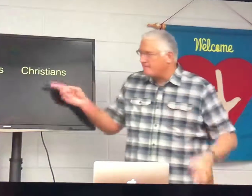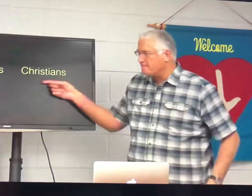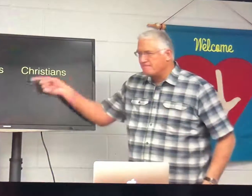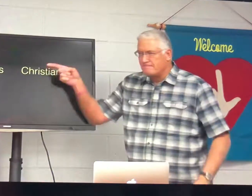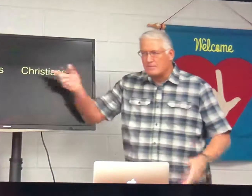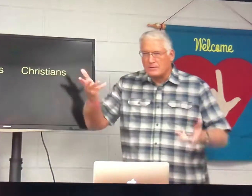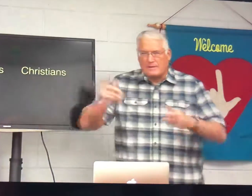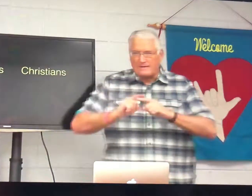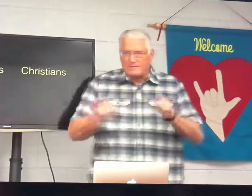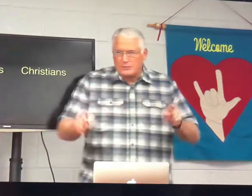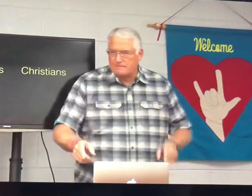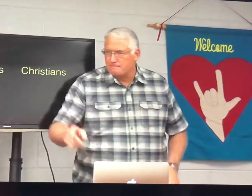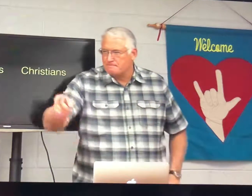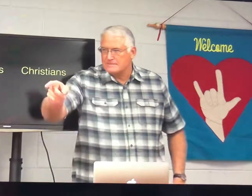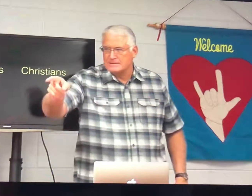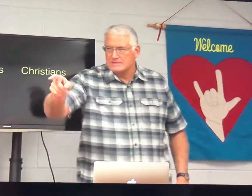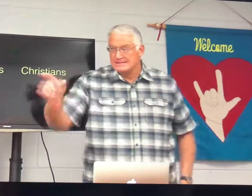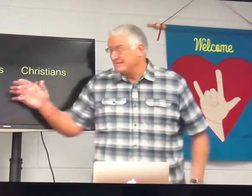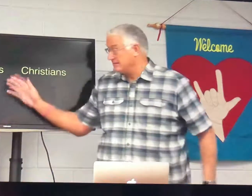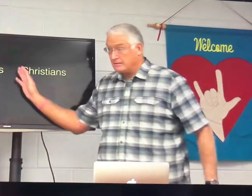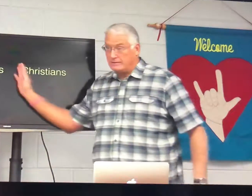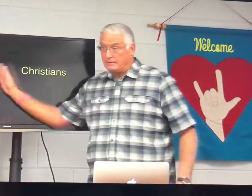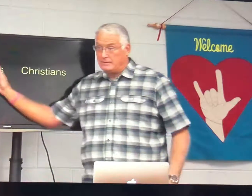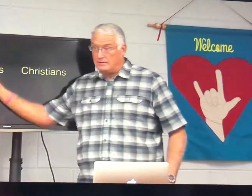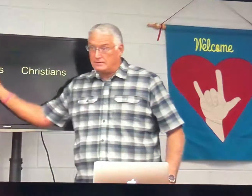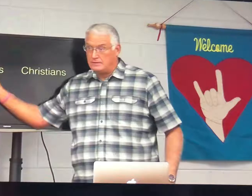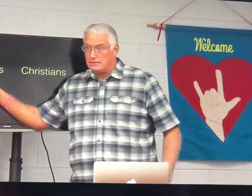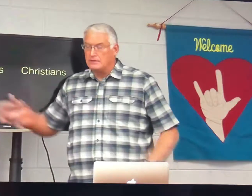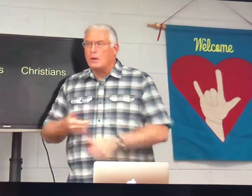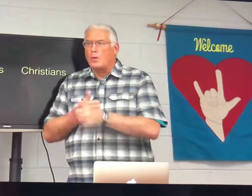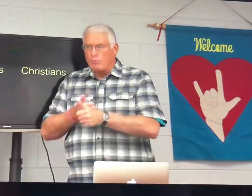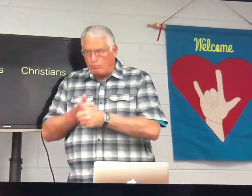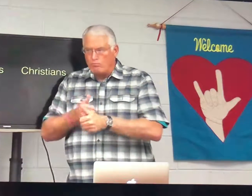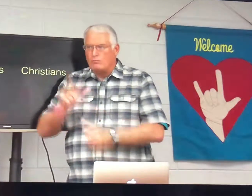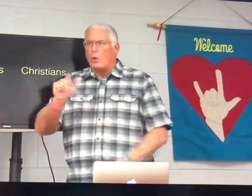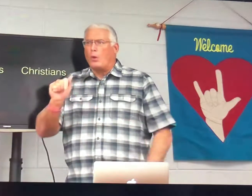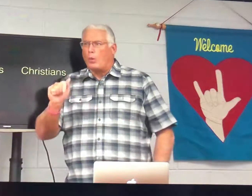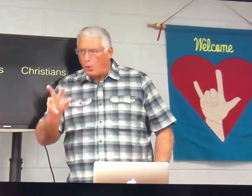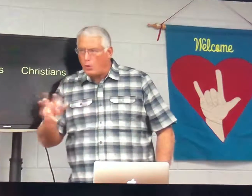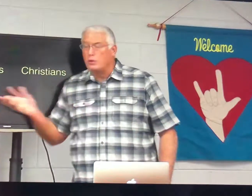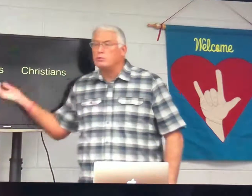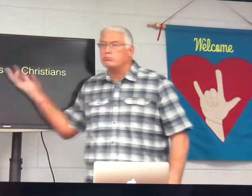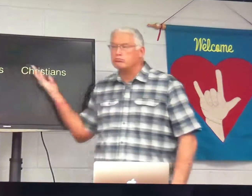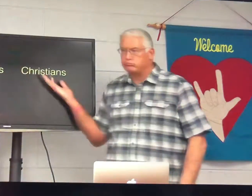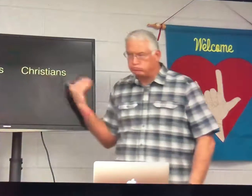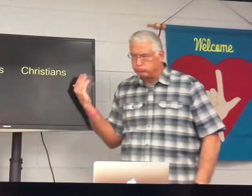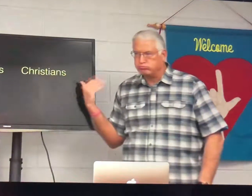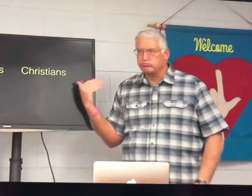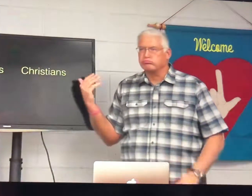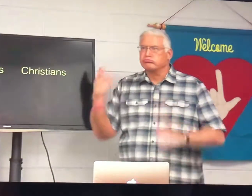Let's be all And the right. Sox cash in after a run already in the inning. You told me you did.